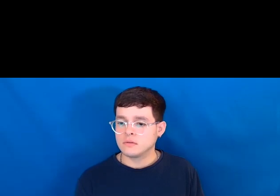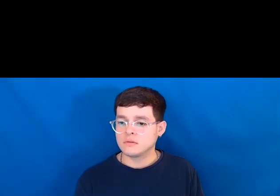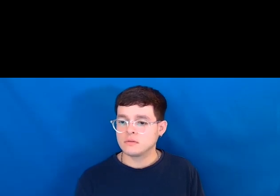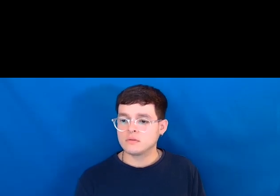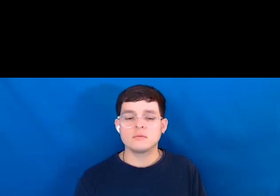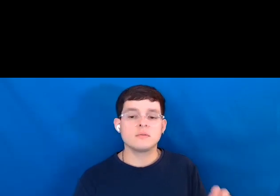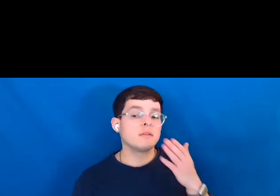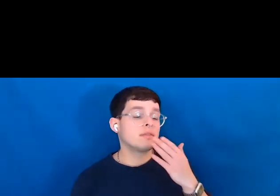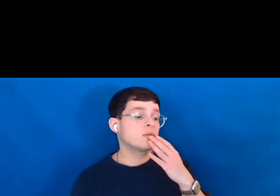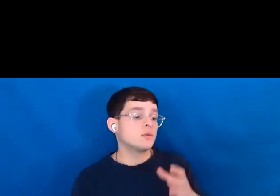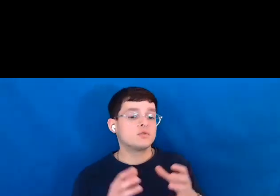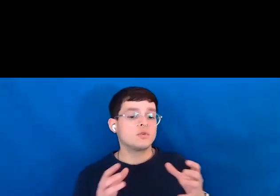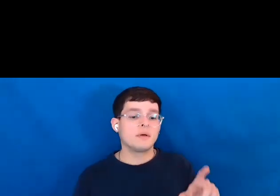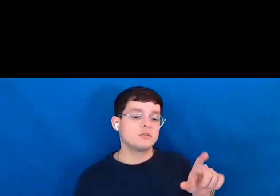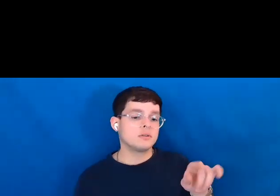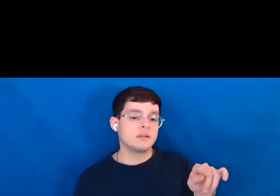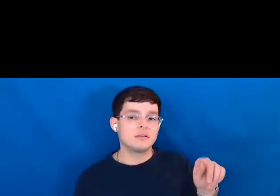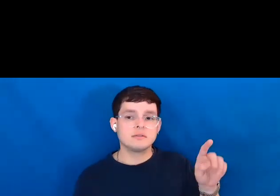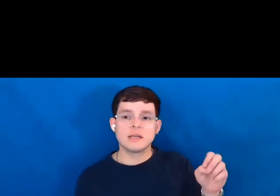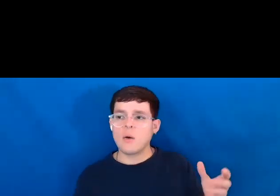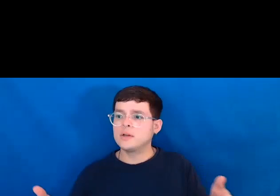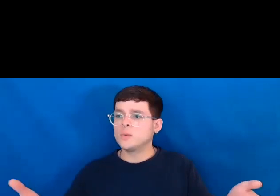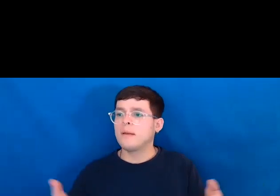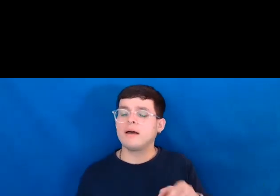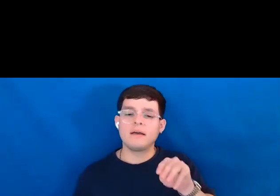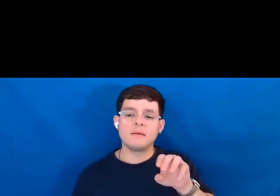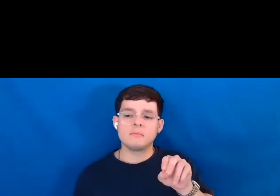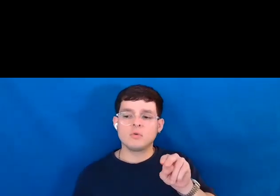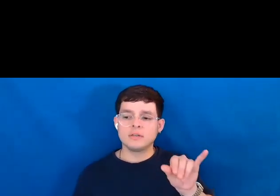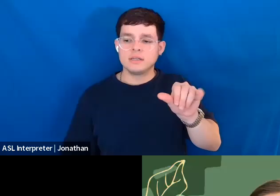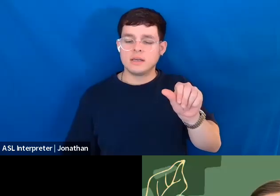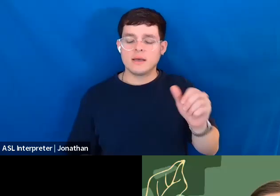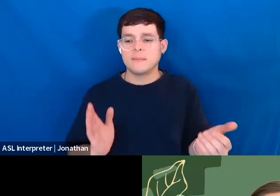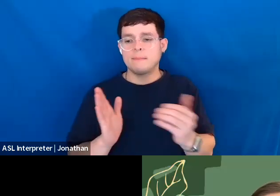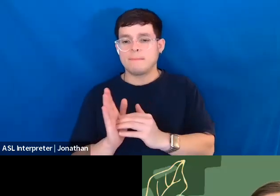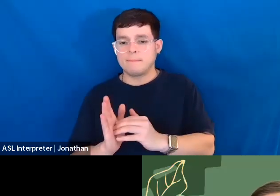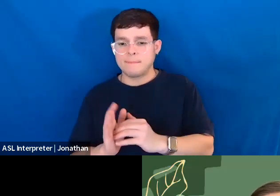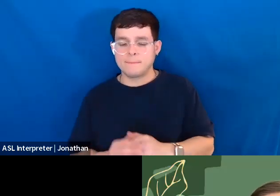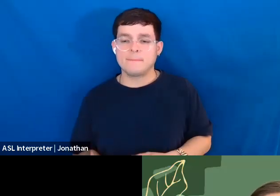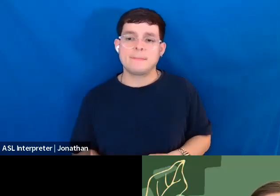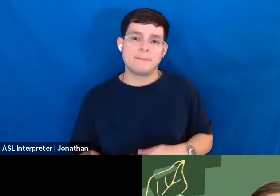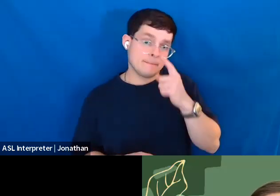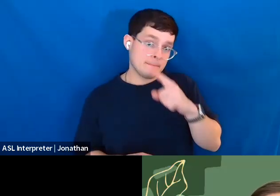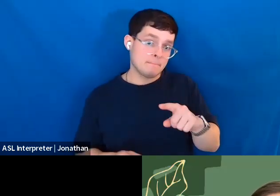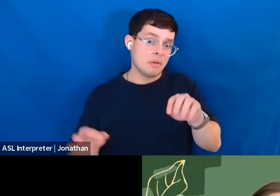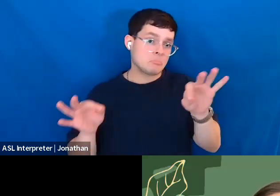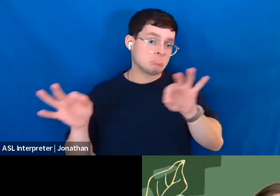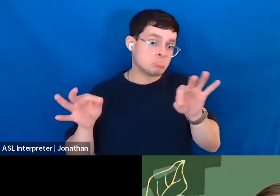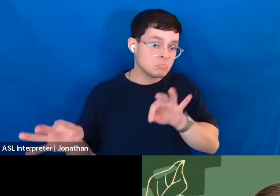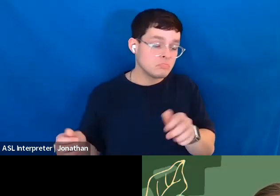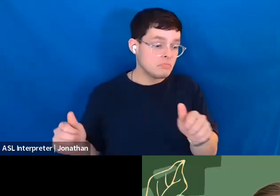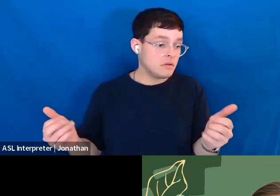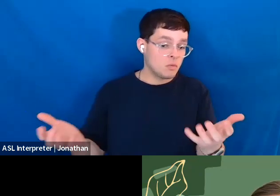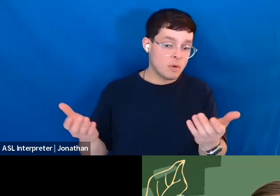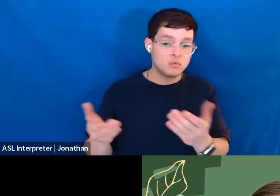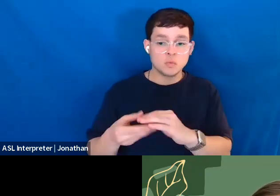I'd like to invite Monya back on so that you can share anything you'd like to